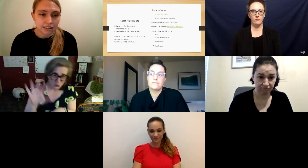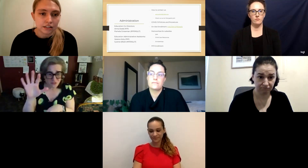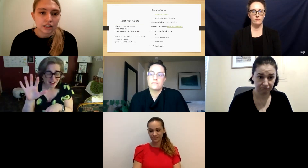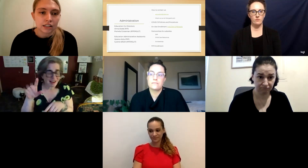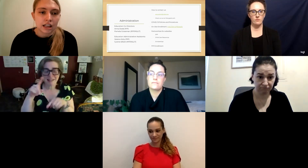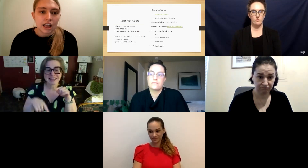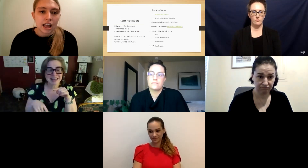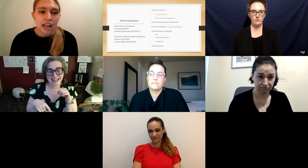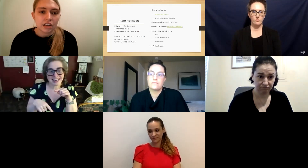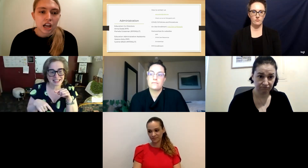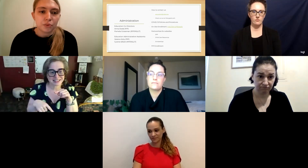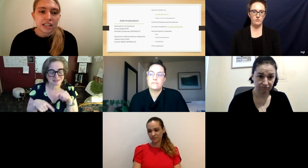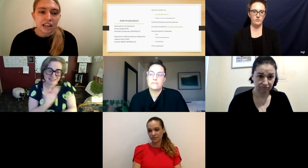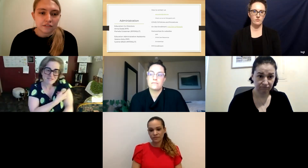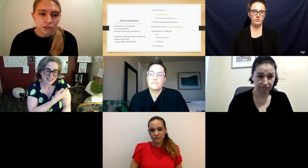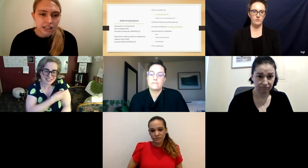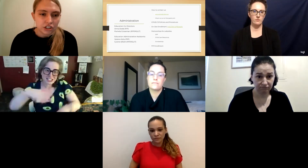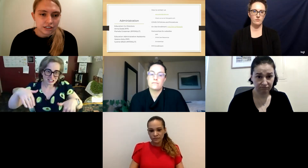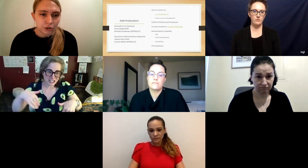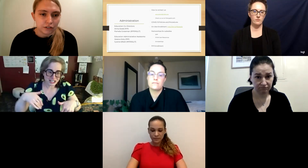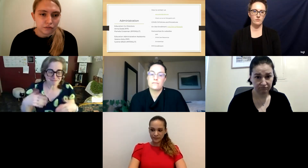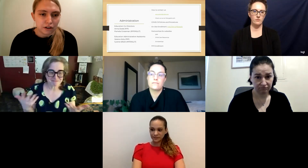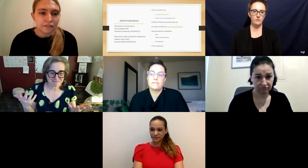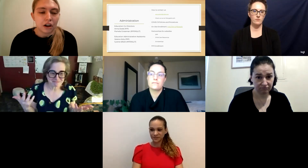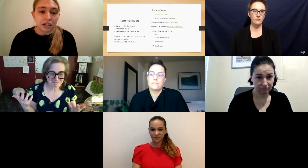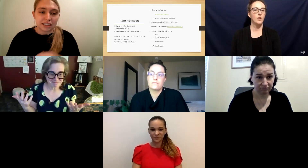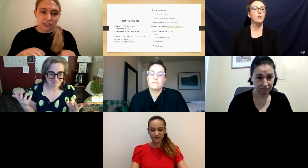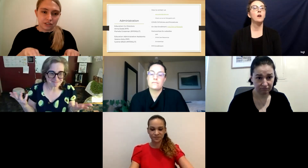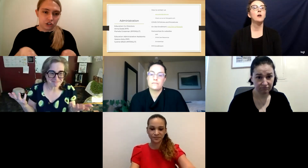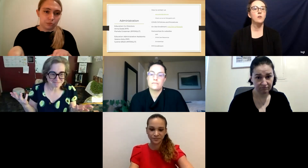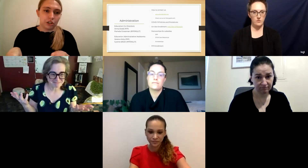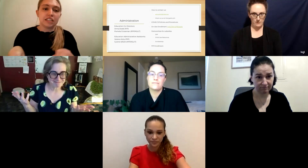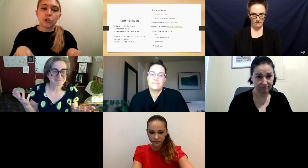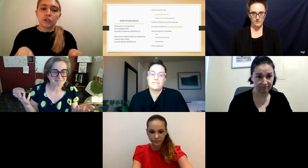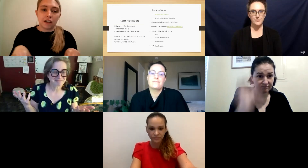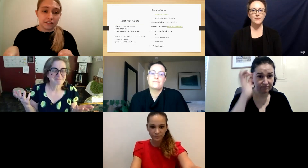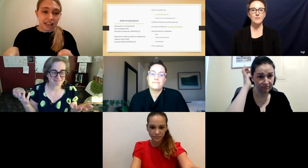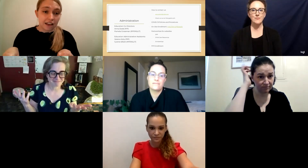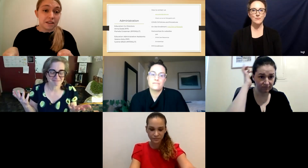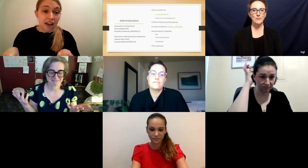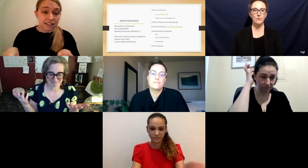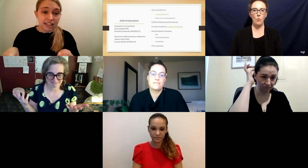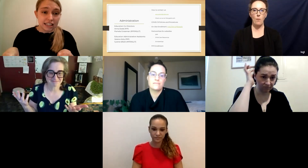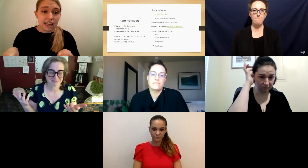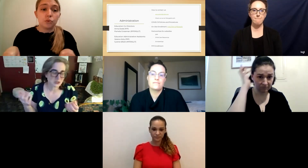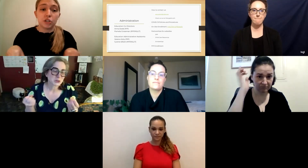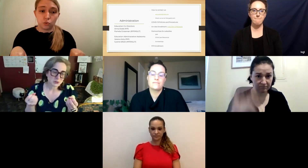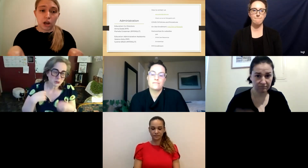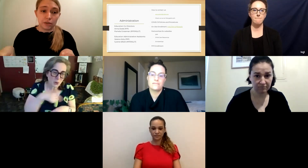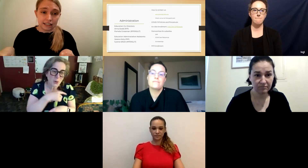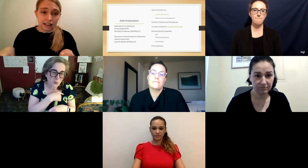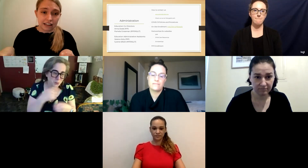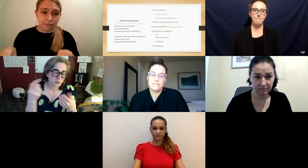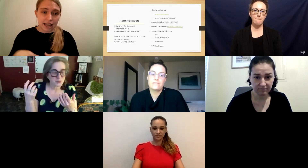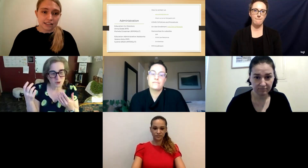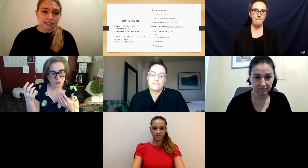masks. And we can't force ages 0 to, or excuse the interpreter, 0 to 5 can't be vaccinated yet, which is why